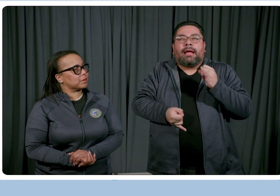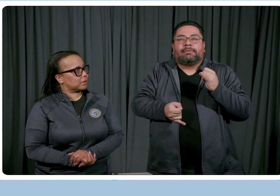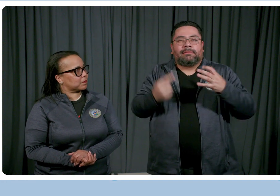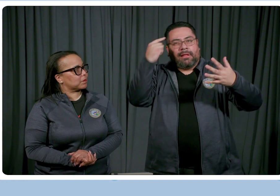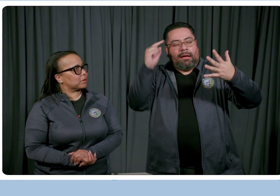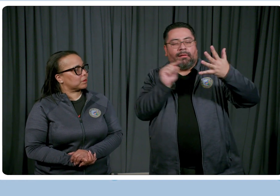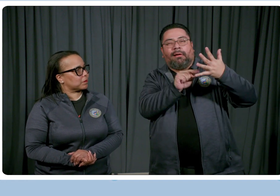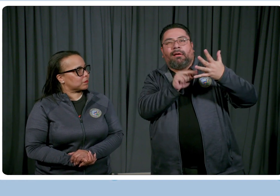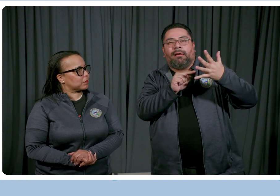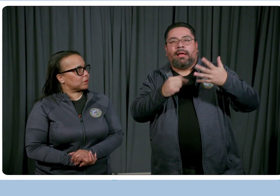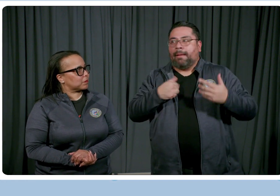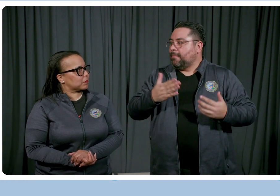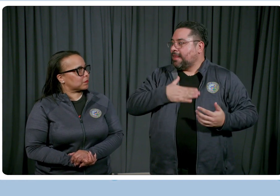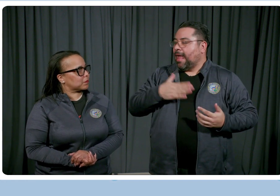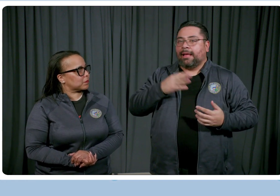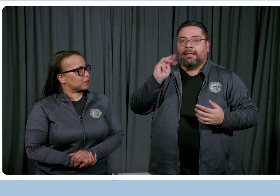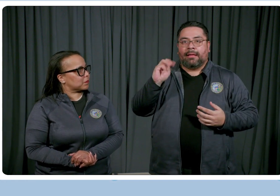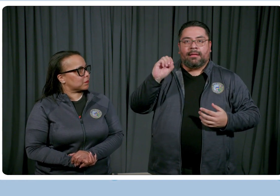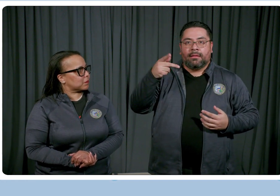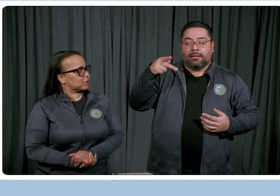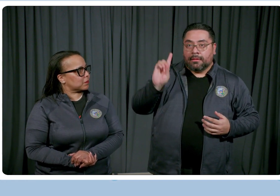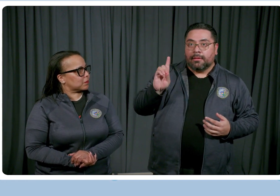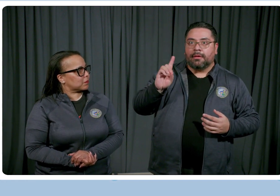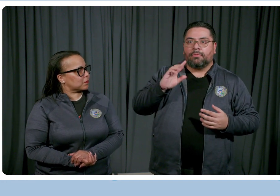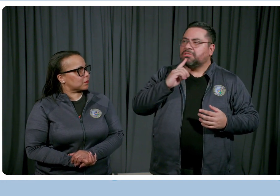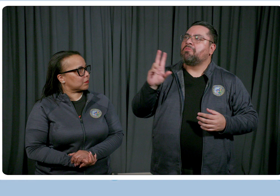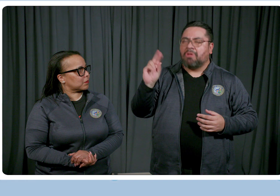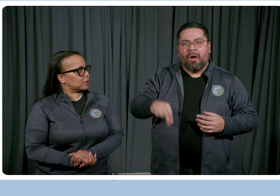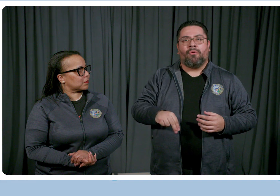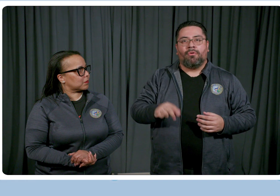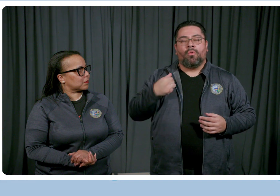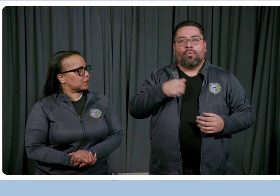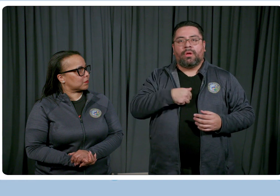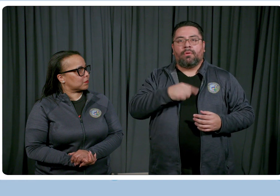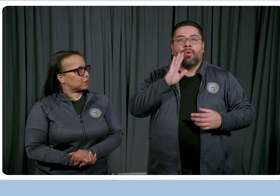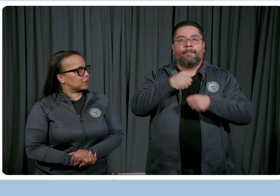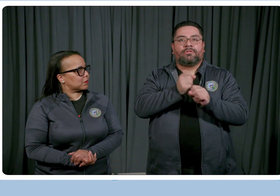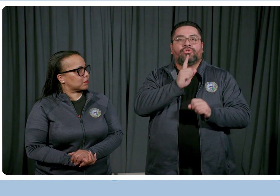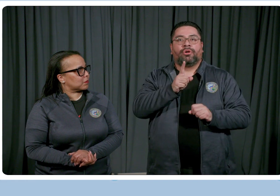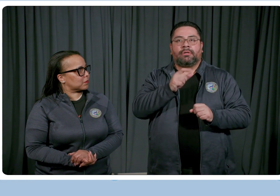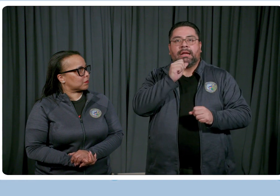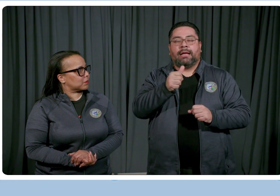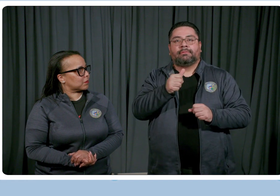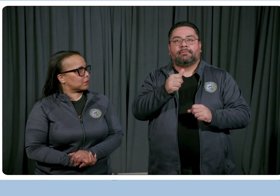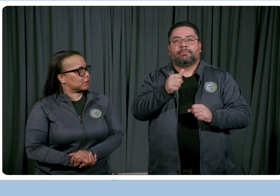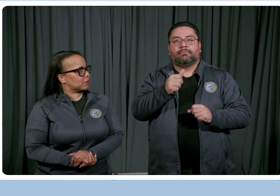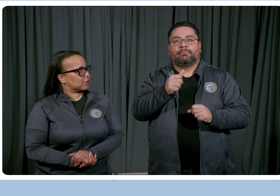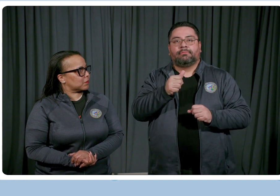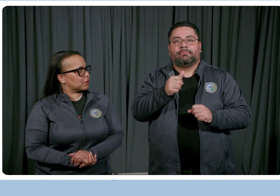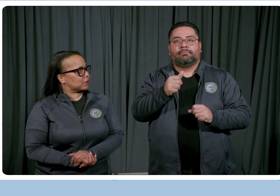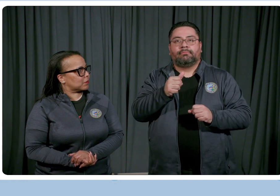Mm-hmm. And that's why I'm glad that Mayor's Office for People with Disabilities was like, no, we're going to make sure that that's not